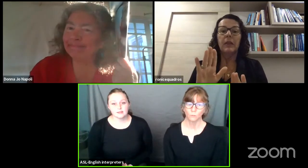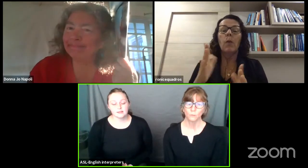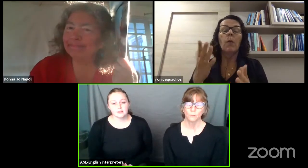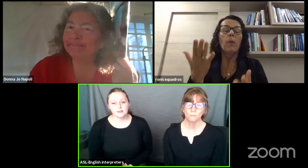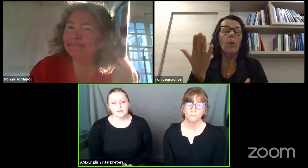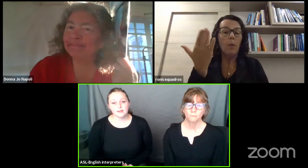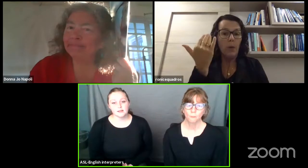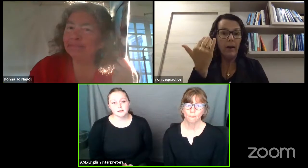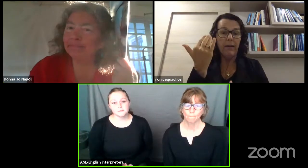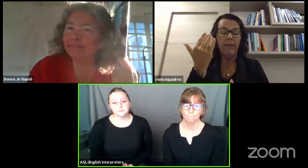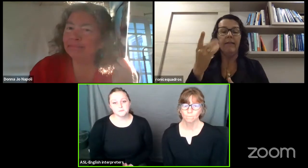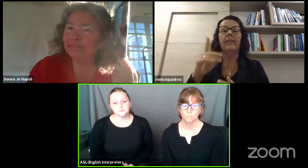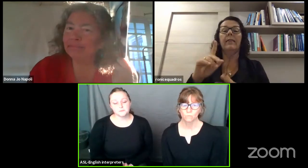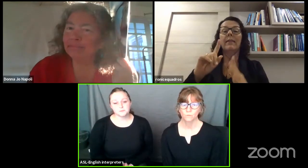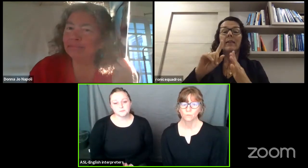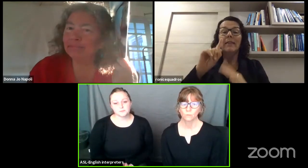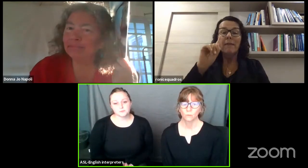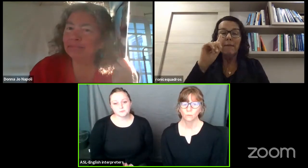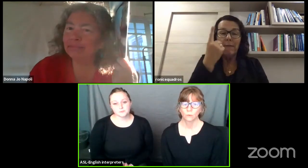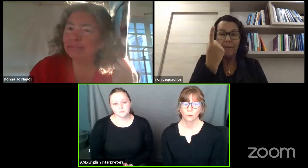Thank you.